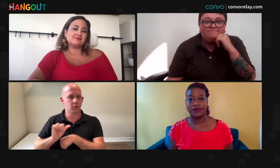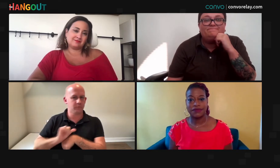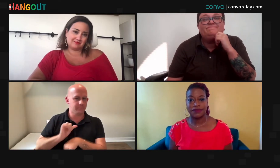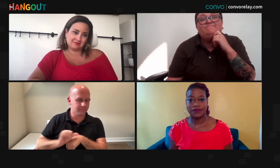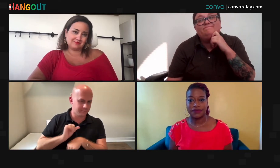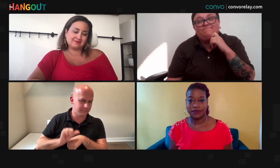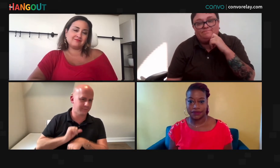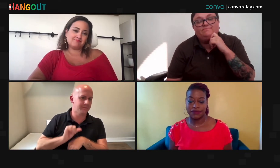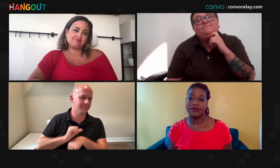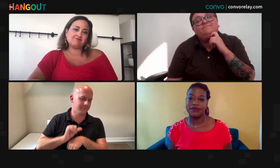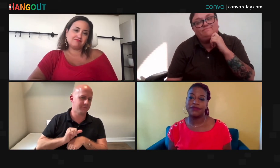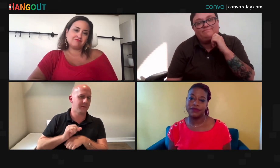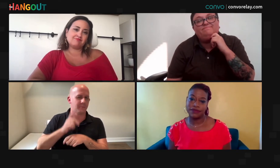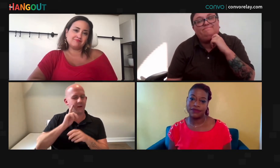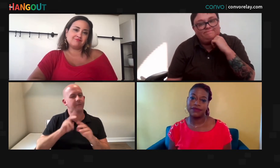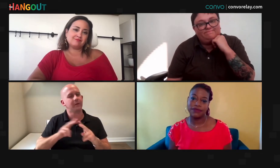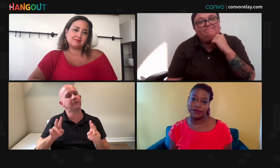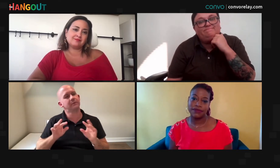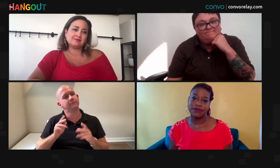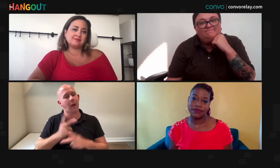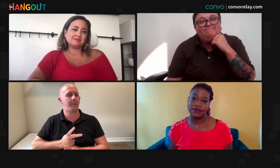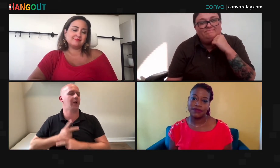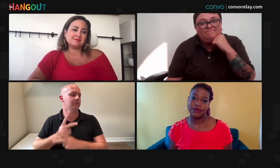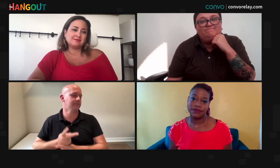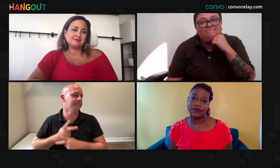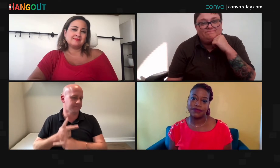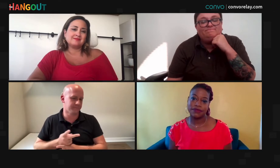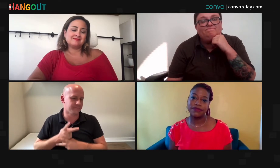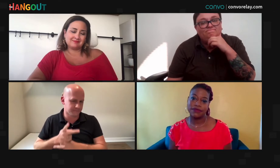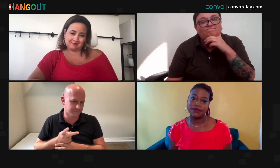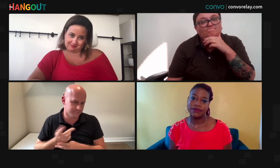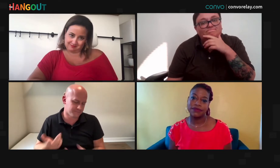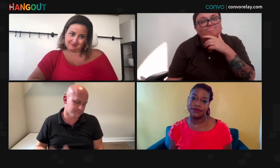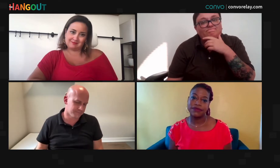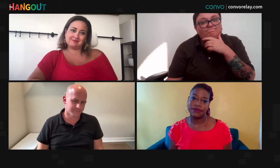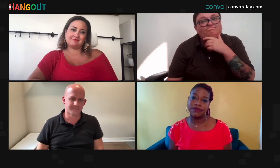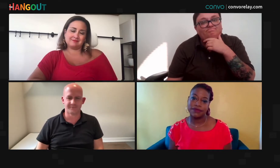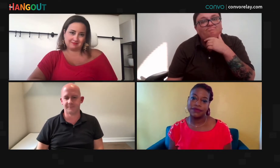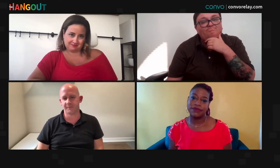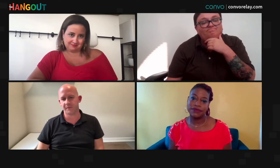can be very helpful, but in turn can be dangerous. So you have to be very mindful.